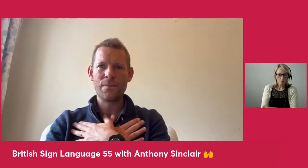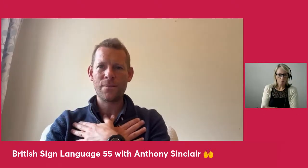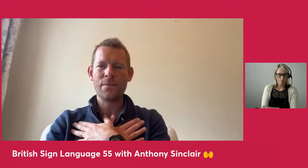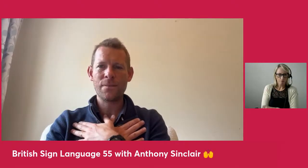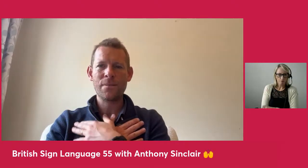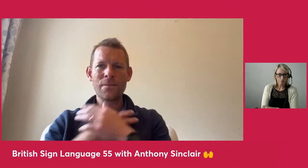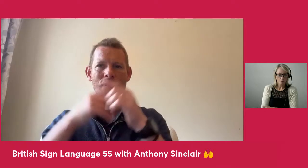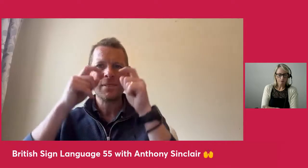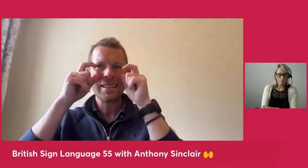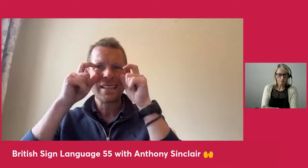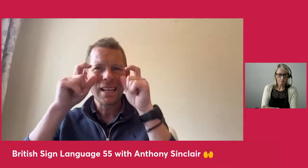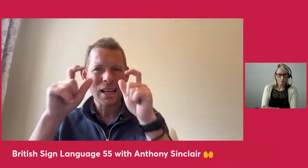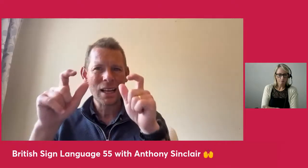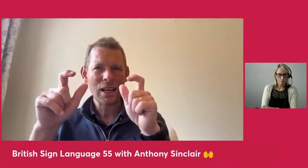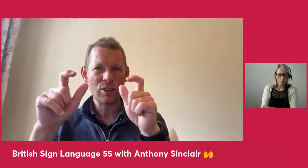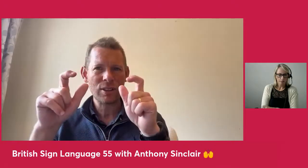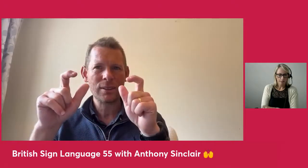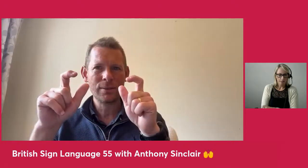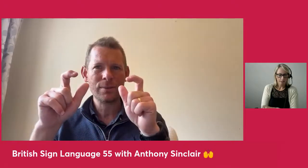love,